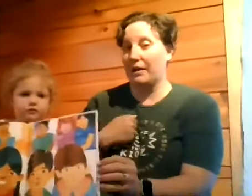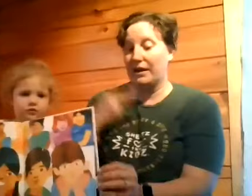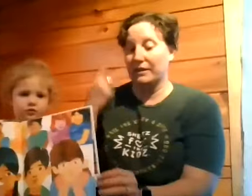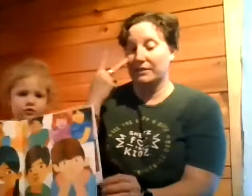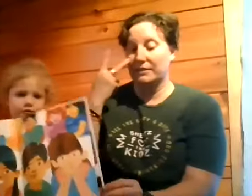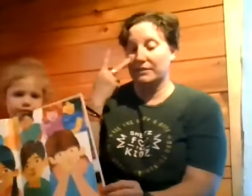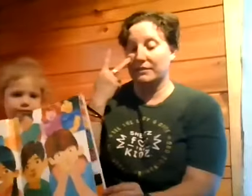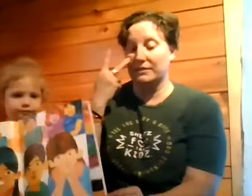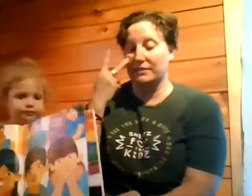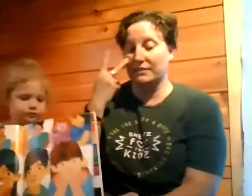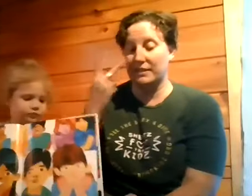I see